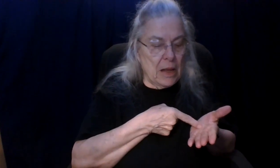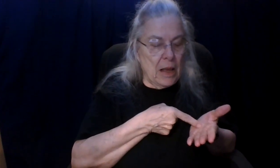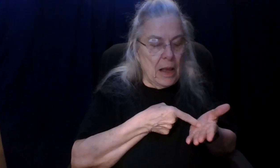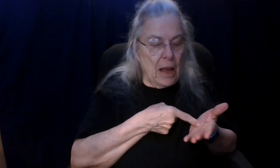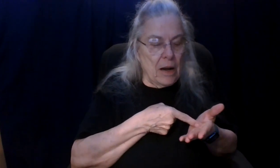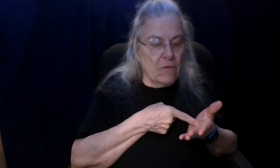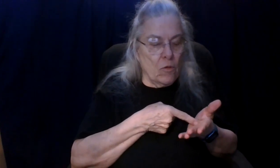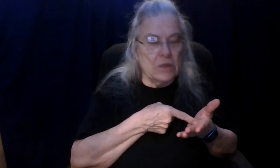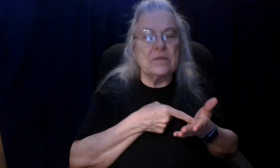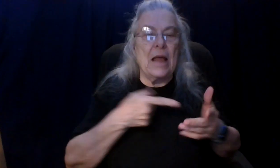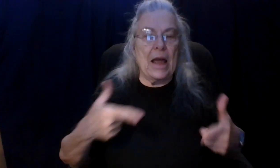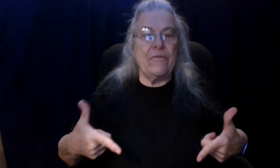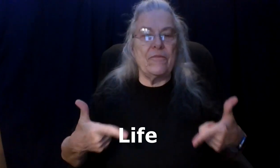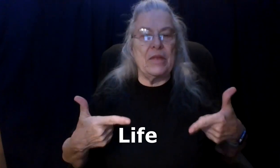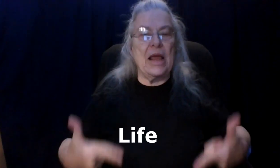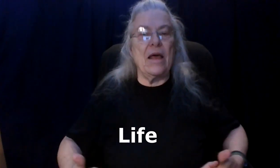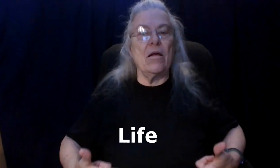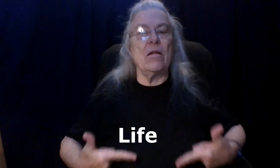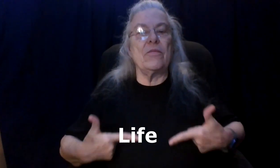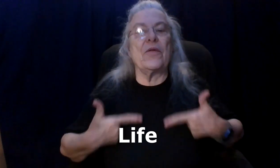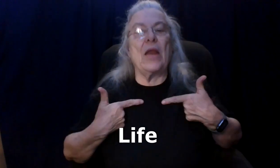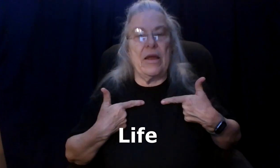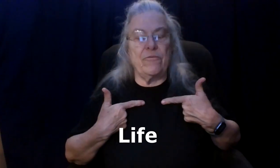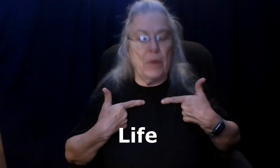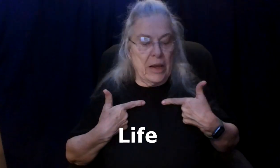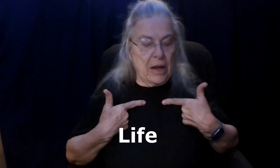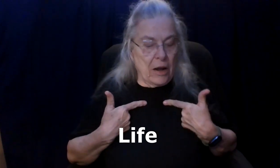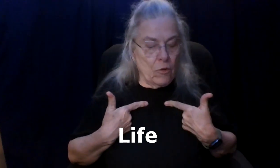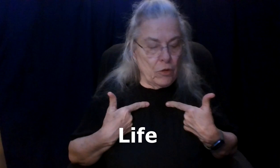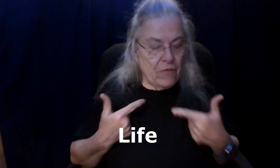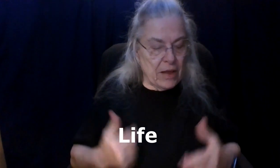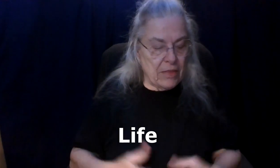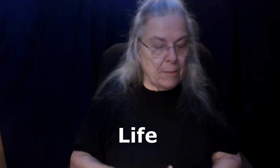And of course, life, the L, the lifeblood, and I know you've had that before.